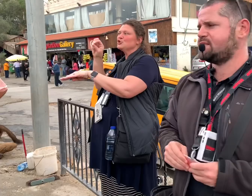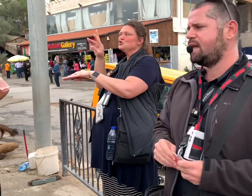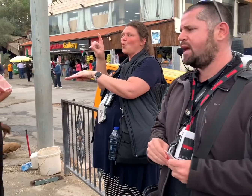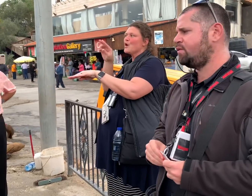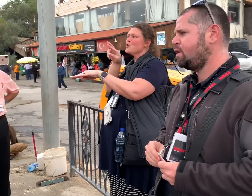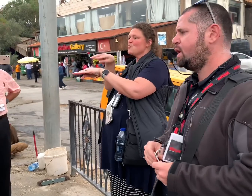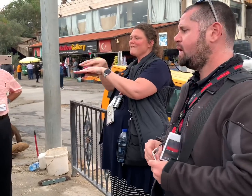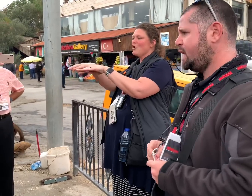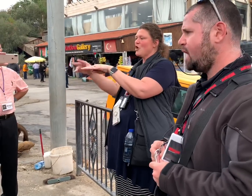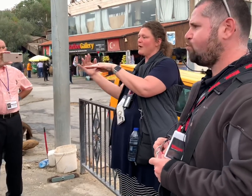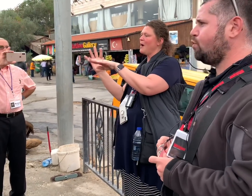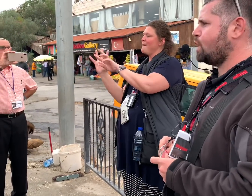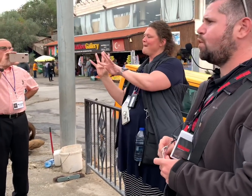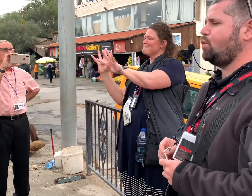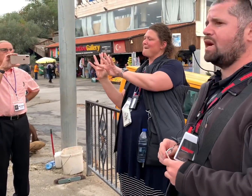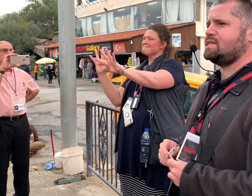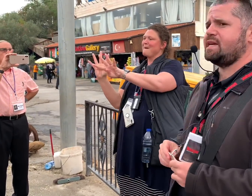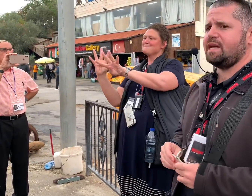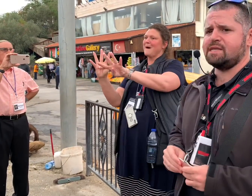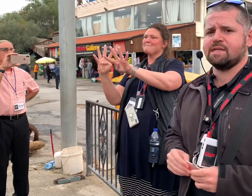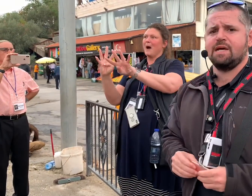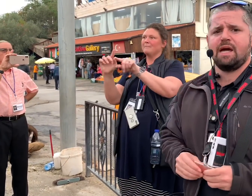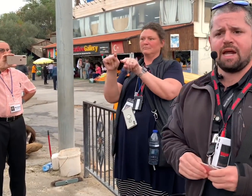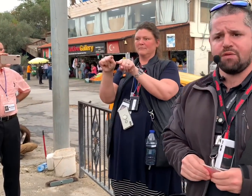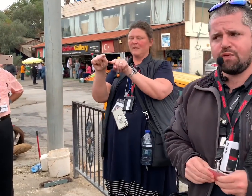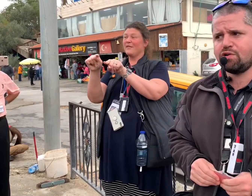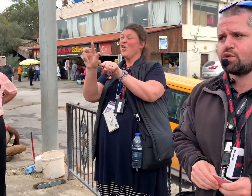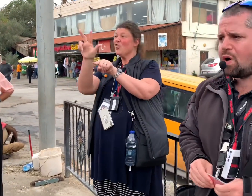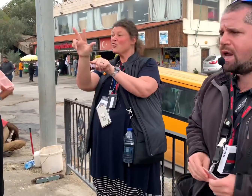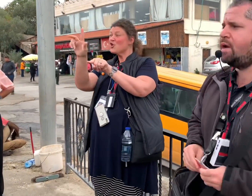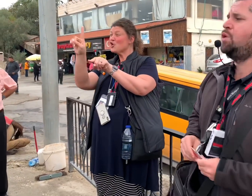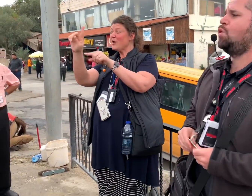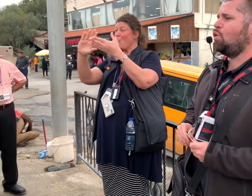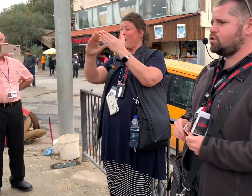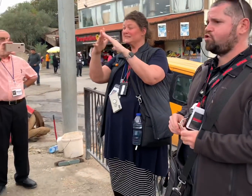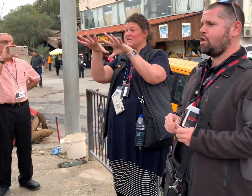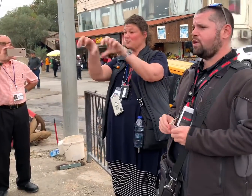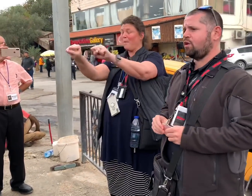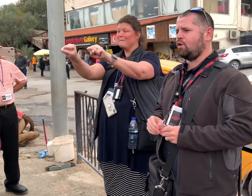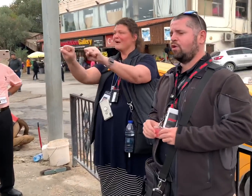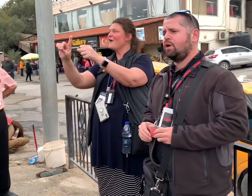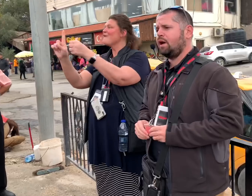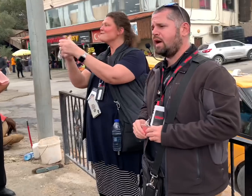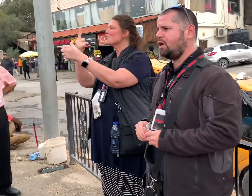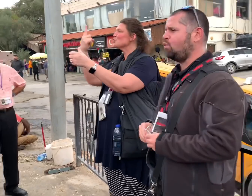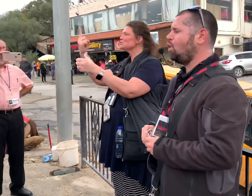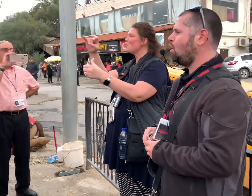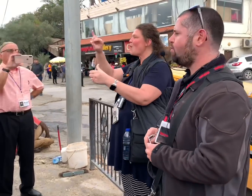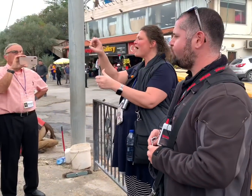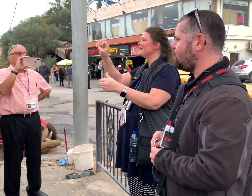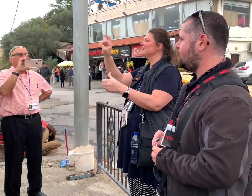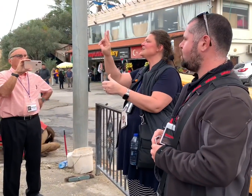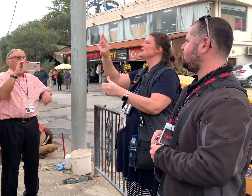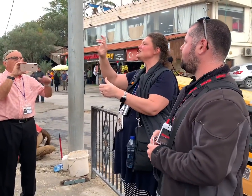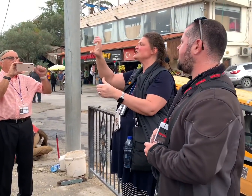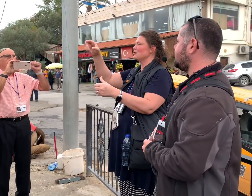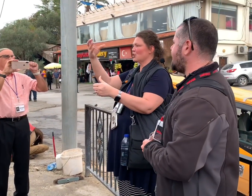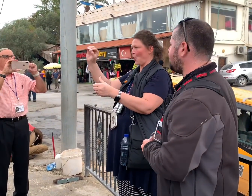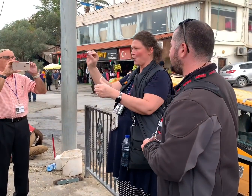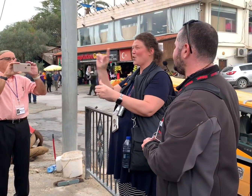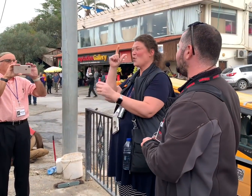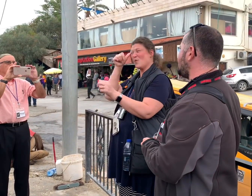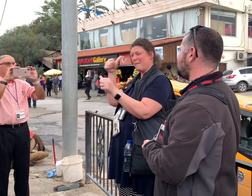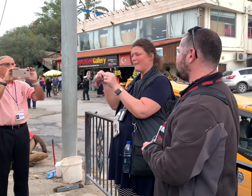to the Promised Land, they captured 31 cities. And the first one was Jericho. And the wall of Jericho